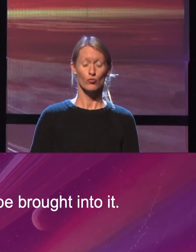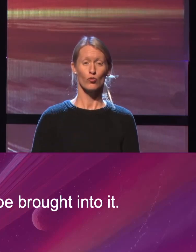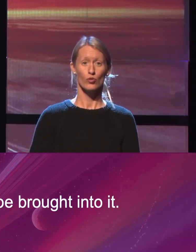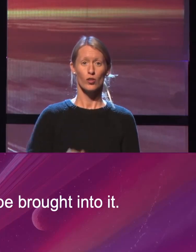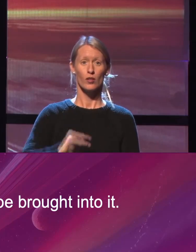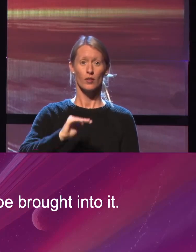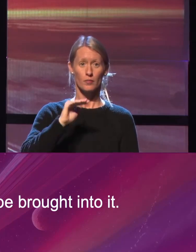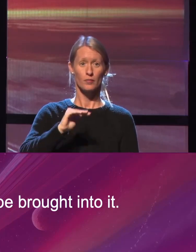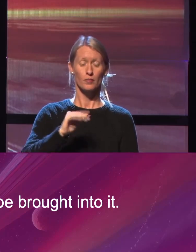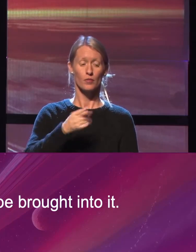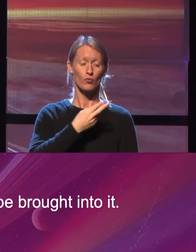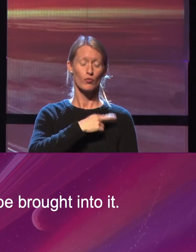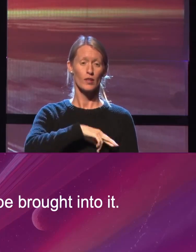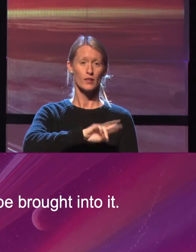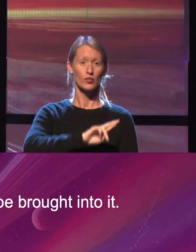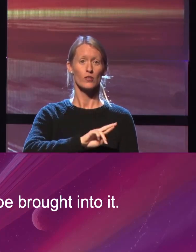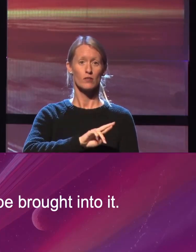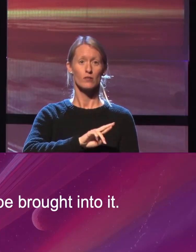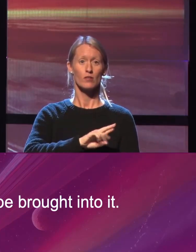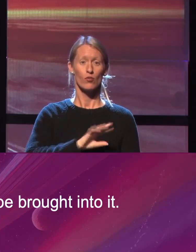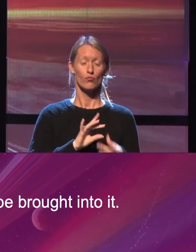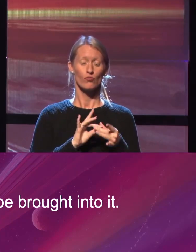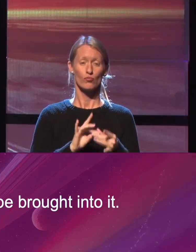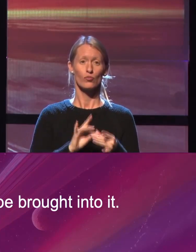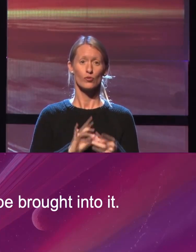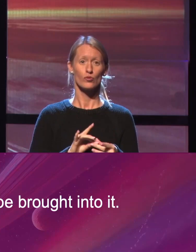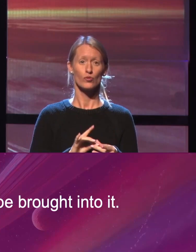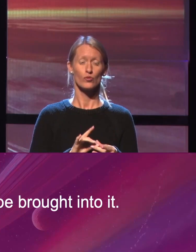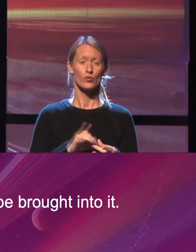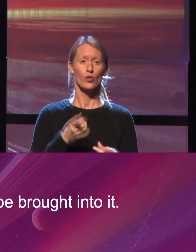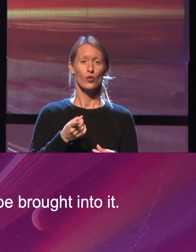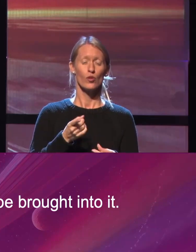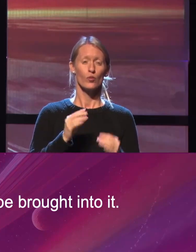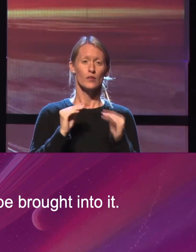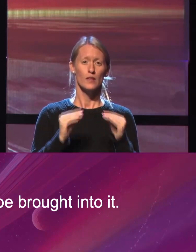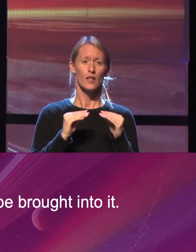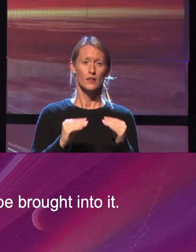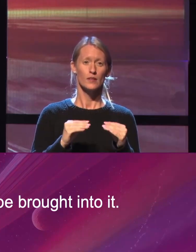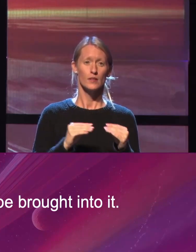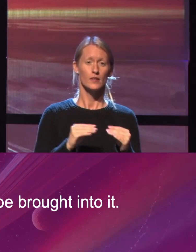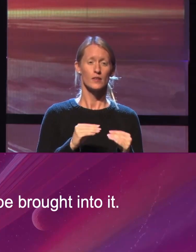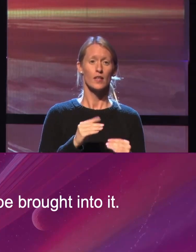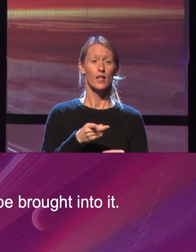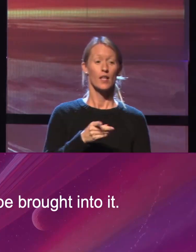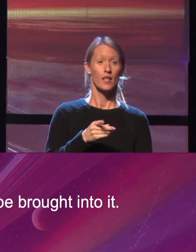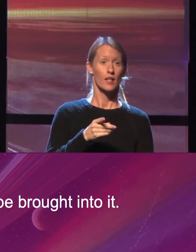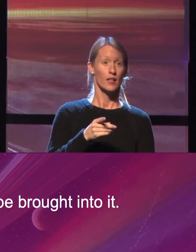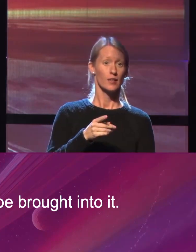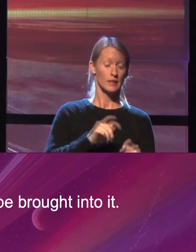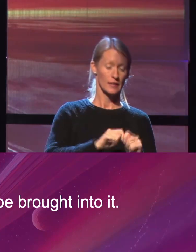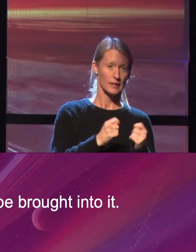same strand of religion that I grew up in, we're taught binary thinking. There's either Team Dragon or there's either Team